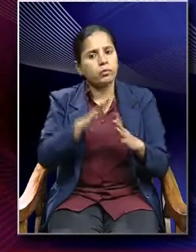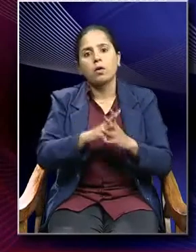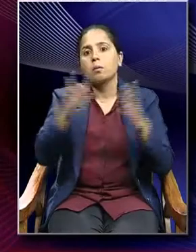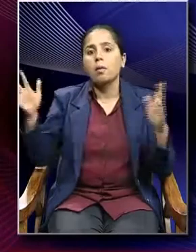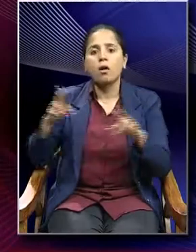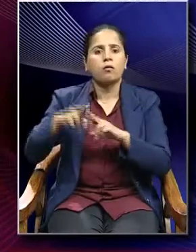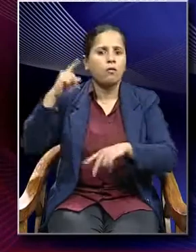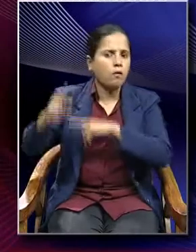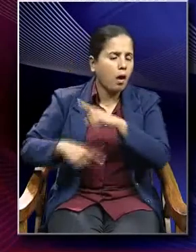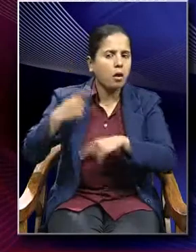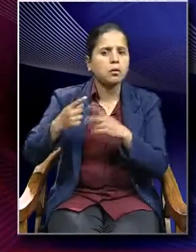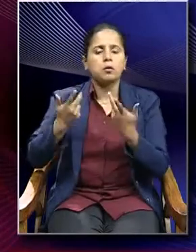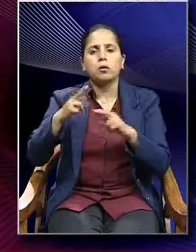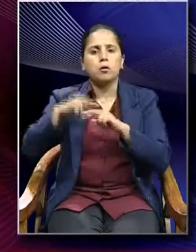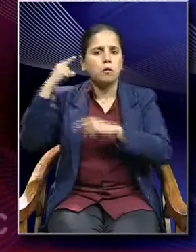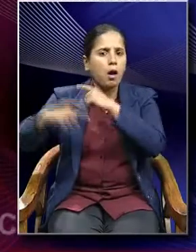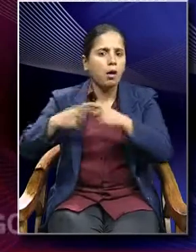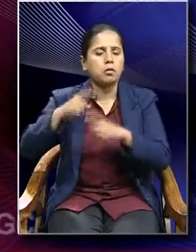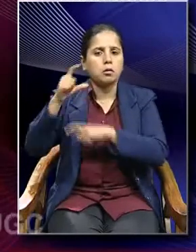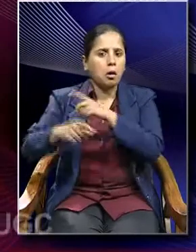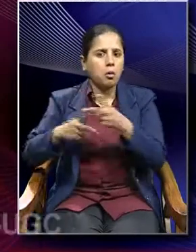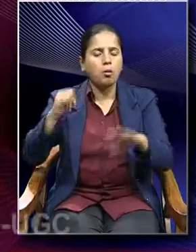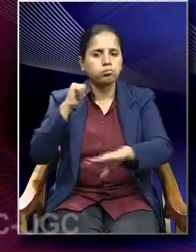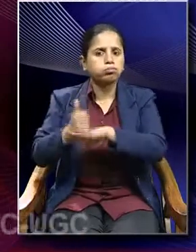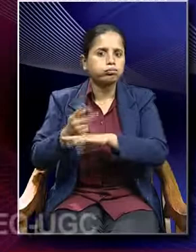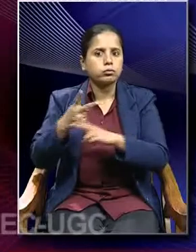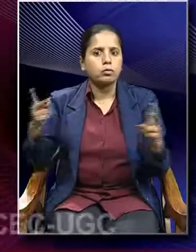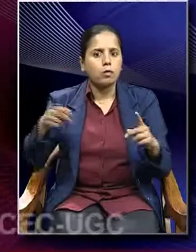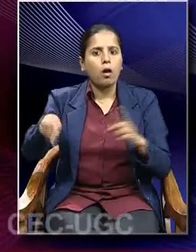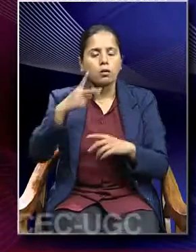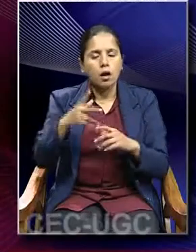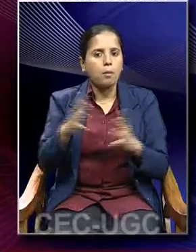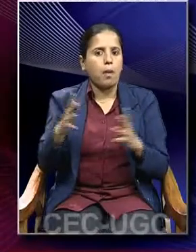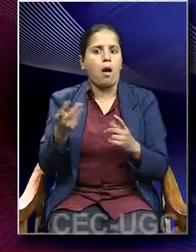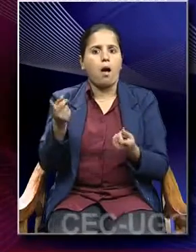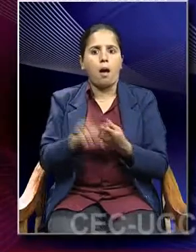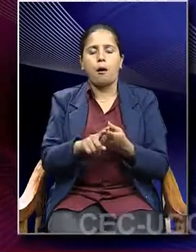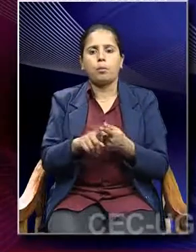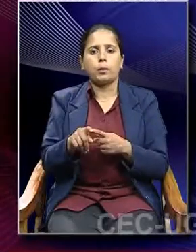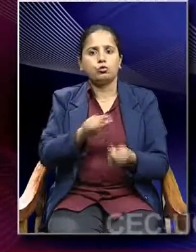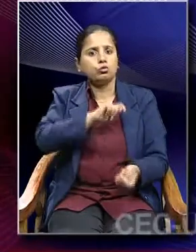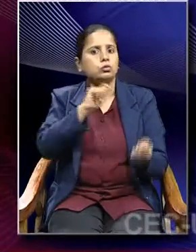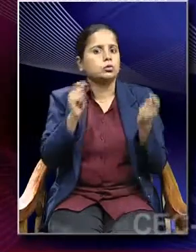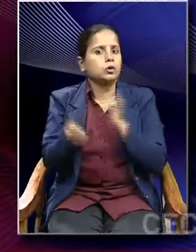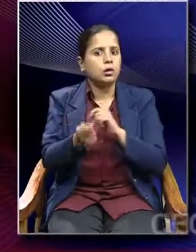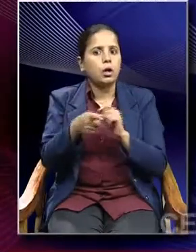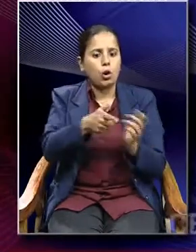large-scale industry. This triggered off the movement of people from